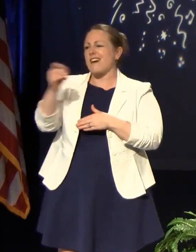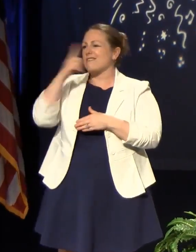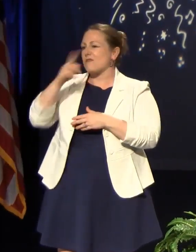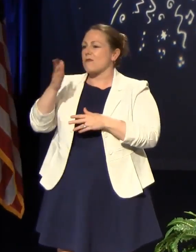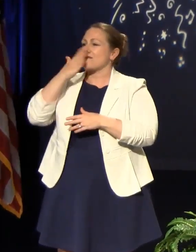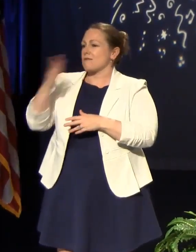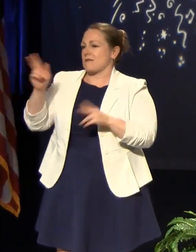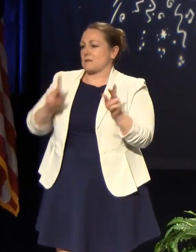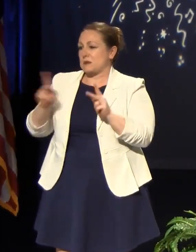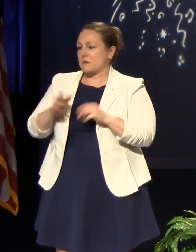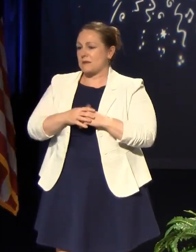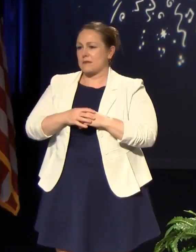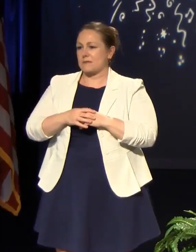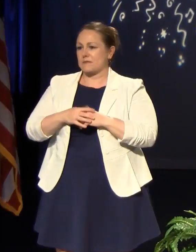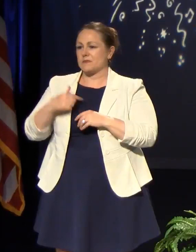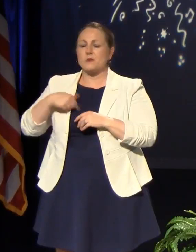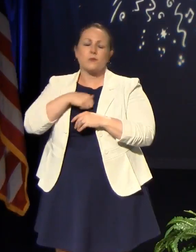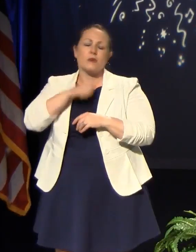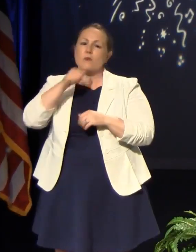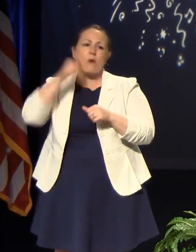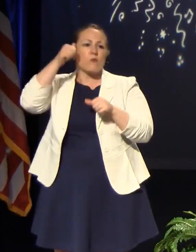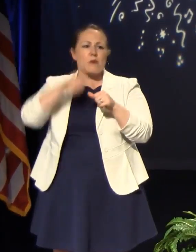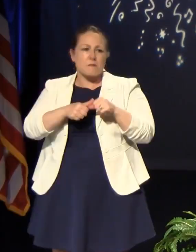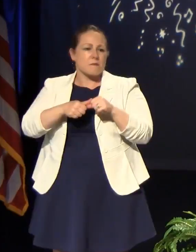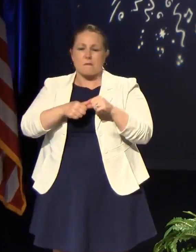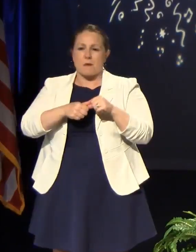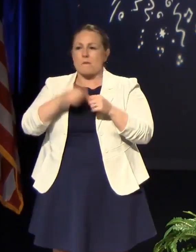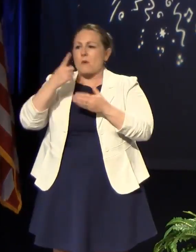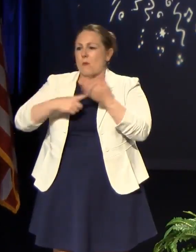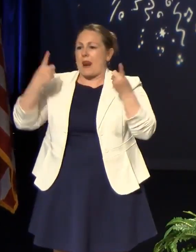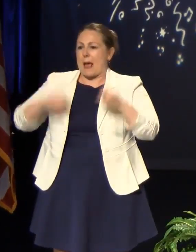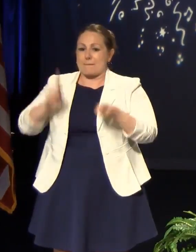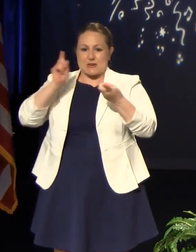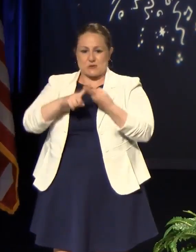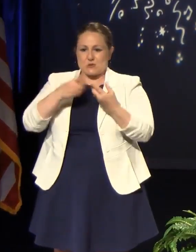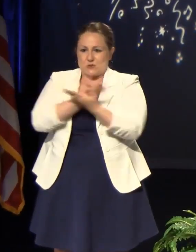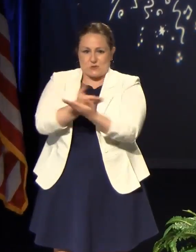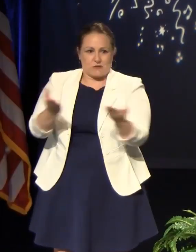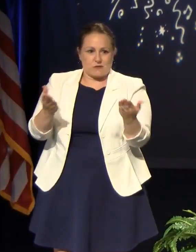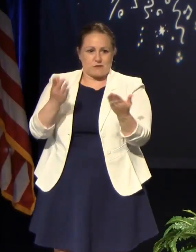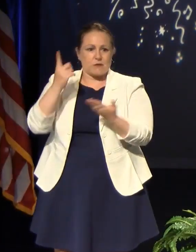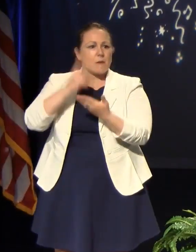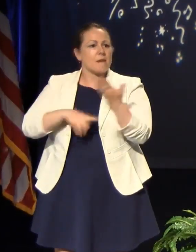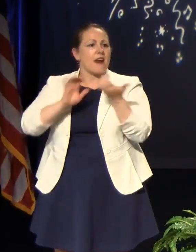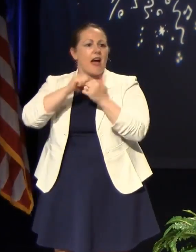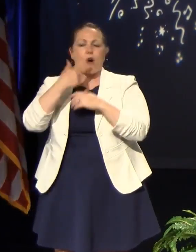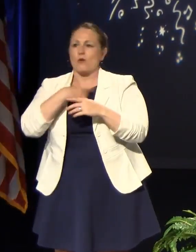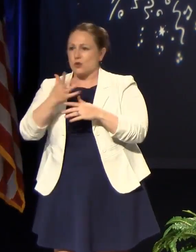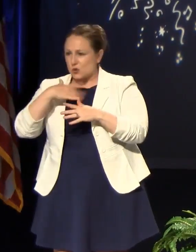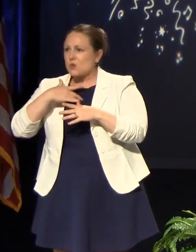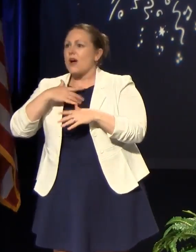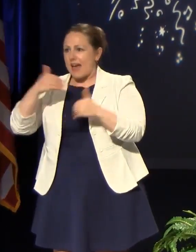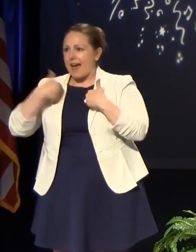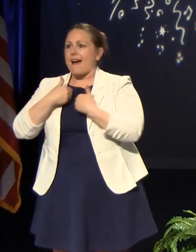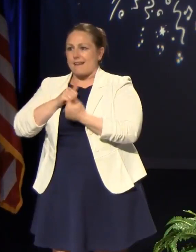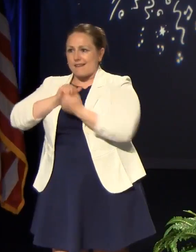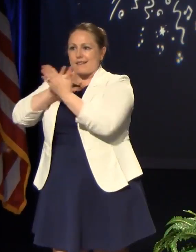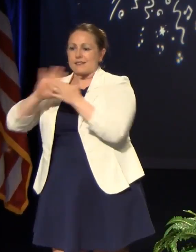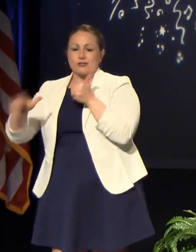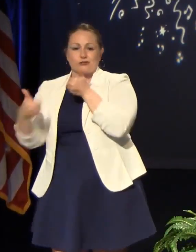not what happened to them, but how they rose to the challenge and responded. So, what happens